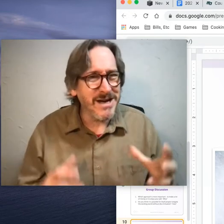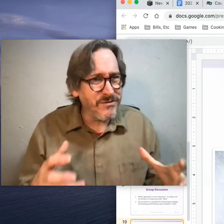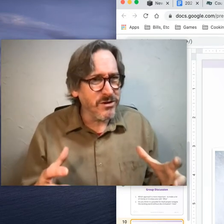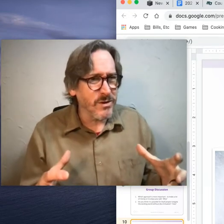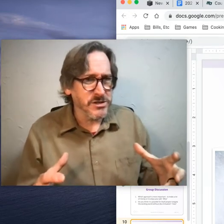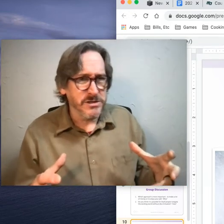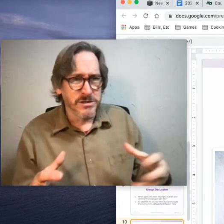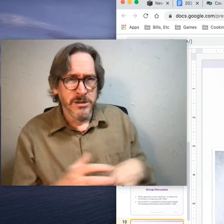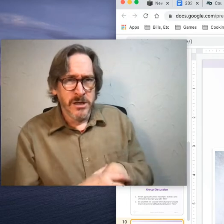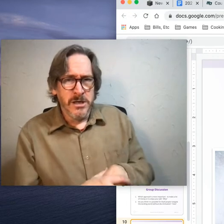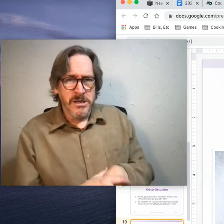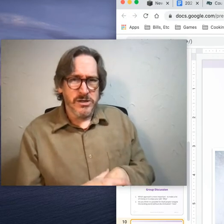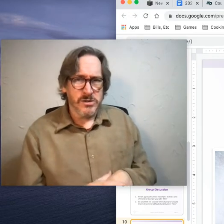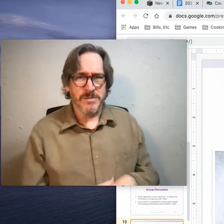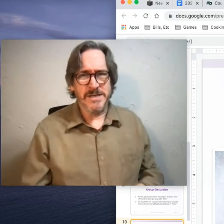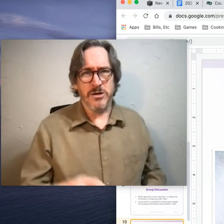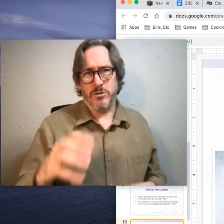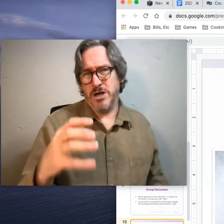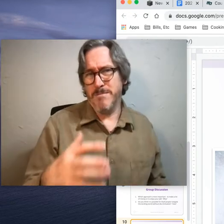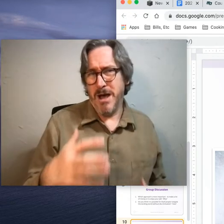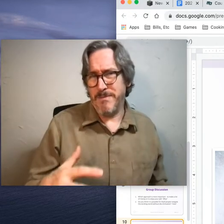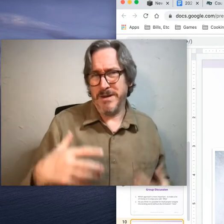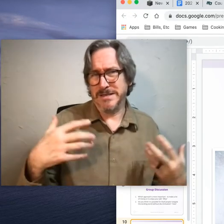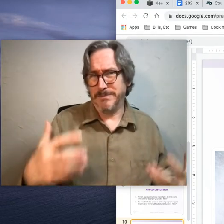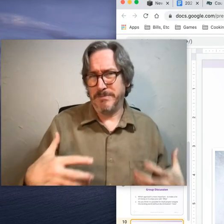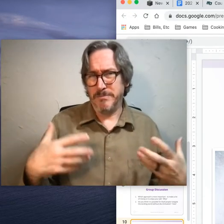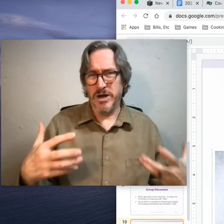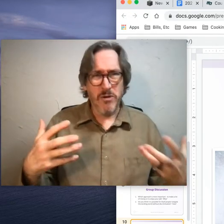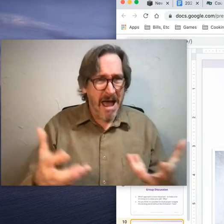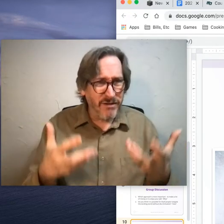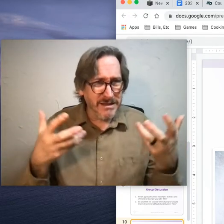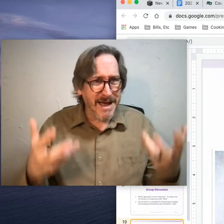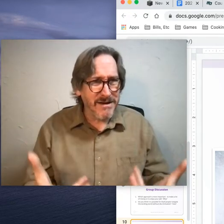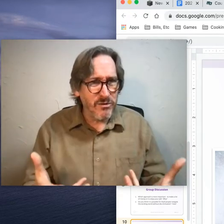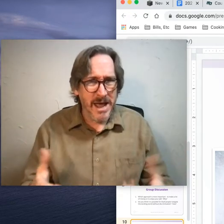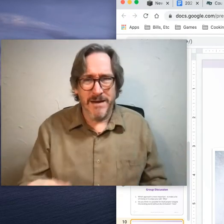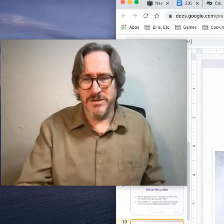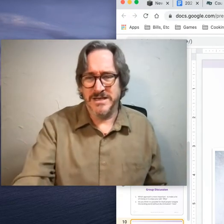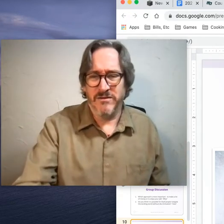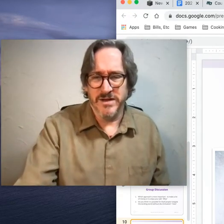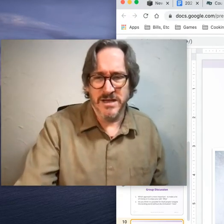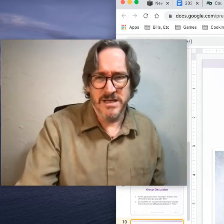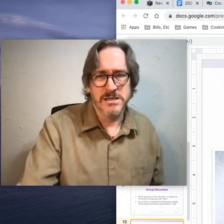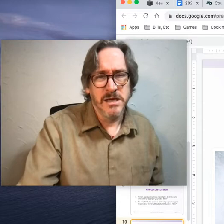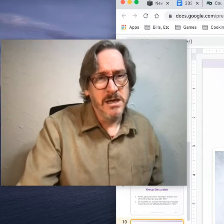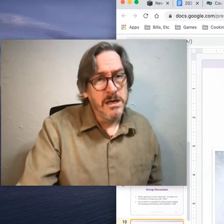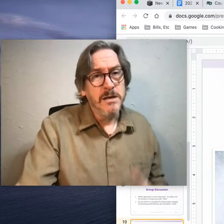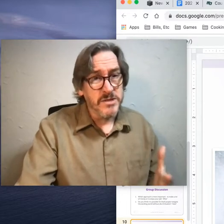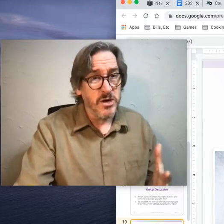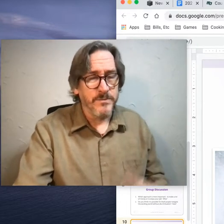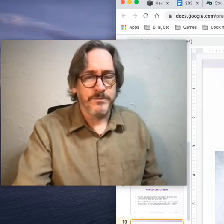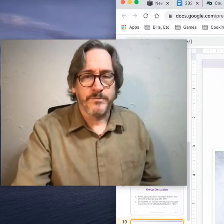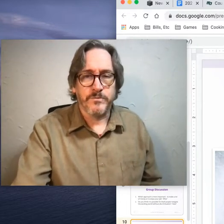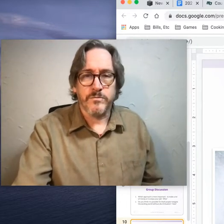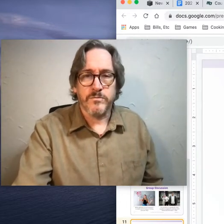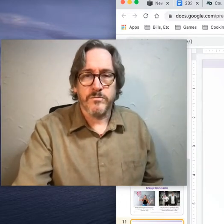kind of difficult questions. So sometimes they don't come up, and we don't have a lot of vocab to delve into this.